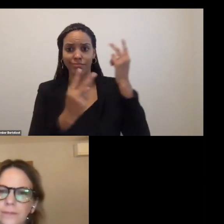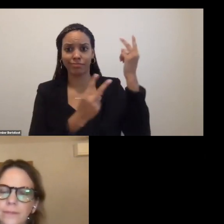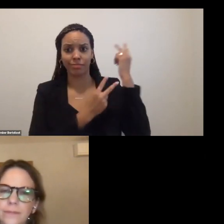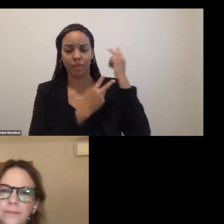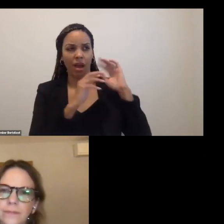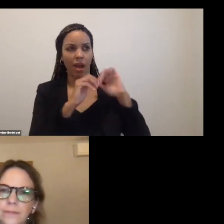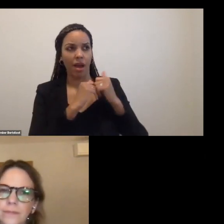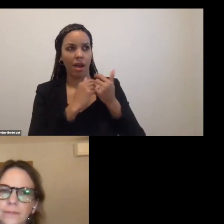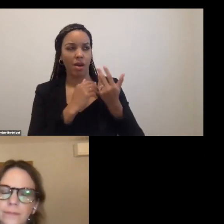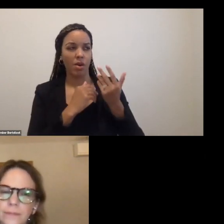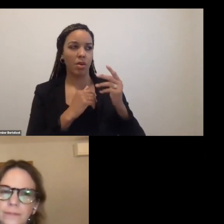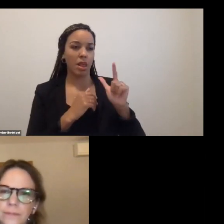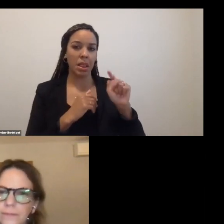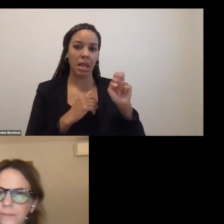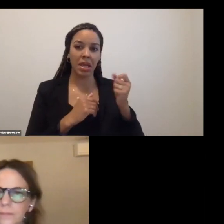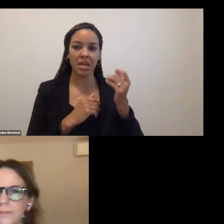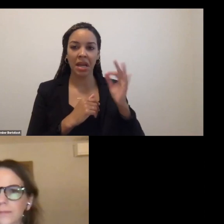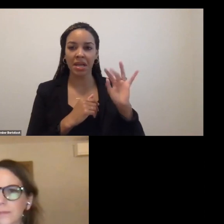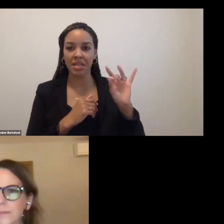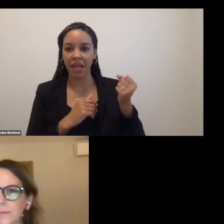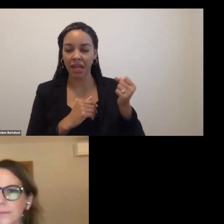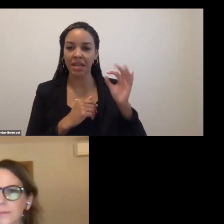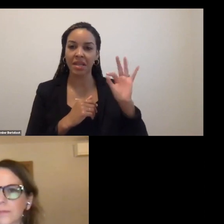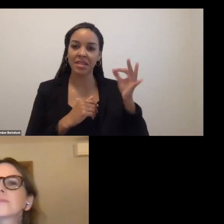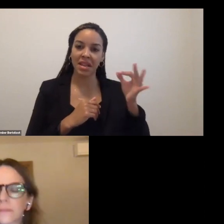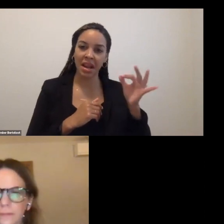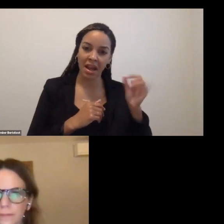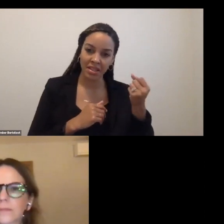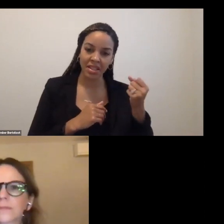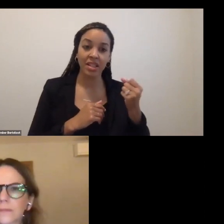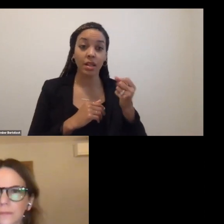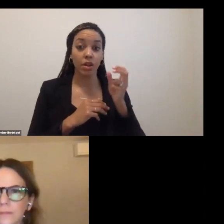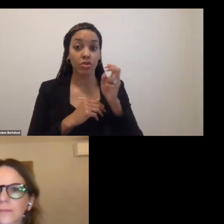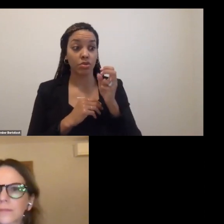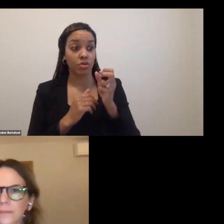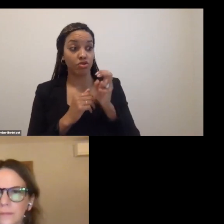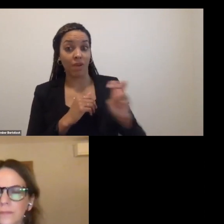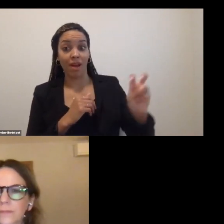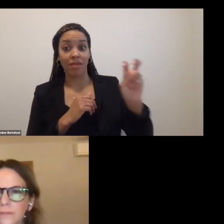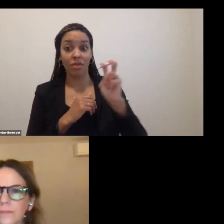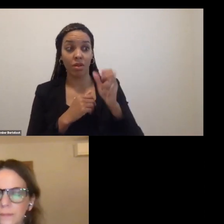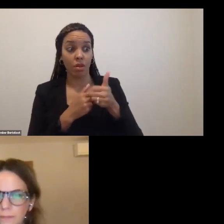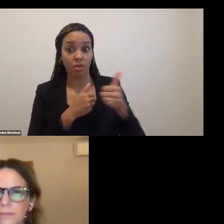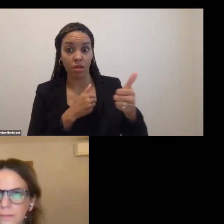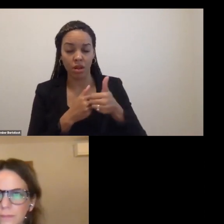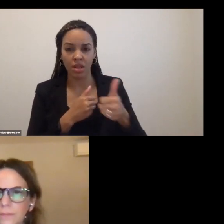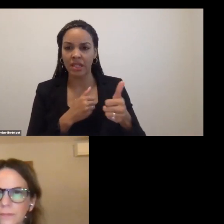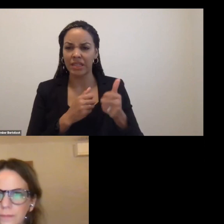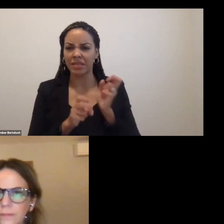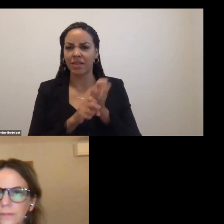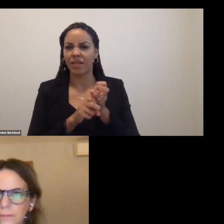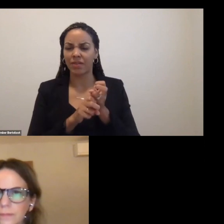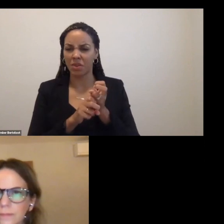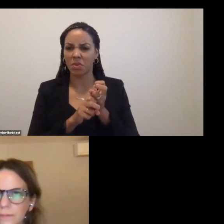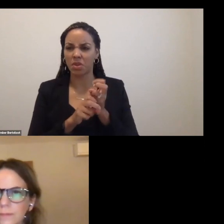late 80s and 90s, that the traveling and mobility was really it was controlled, and